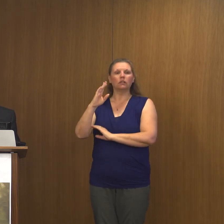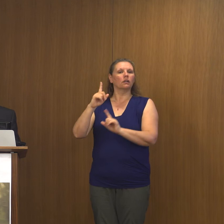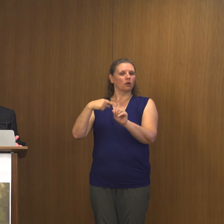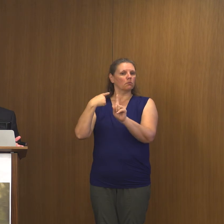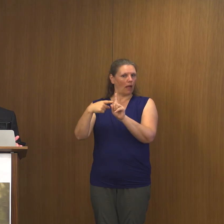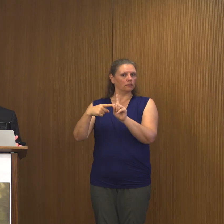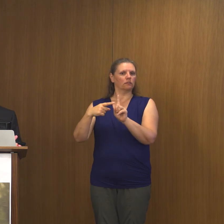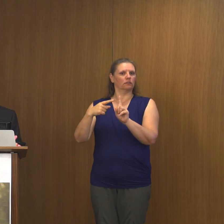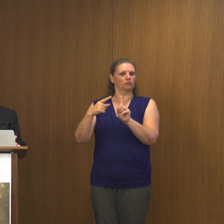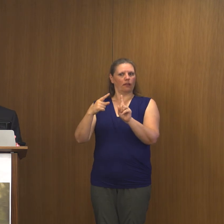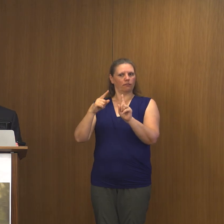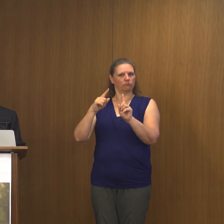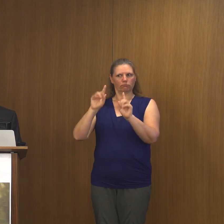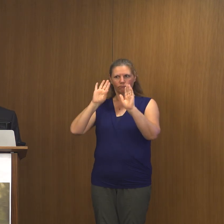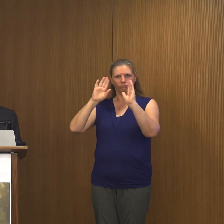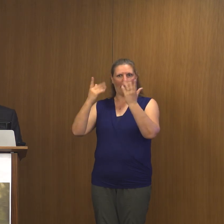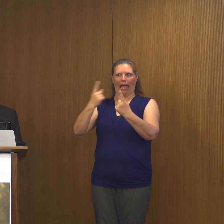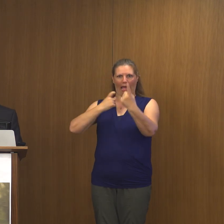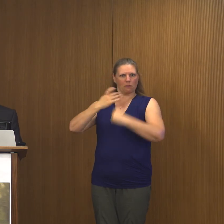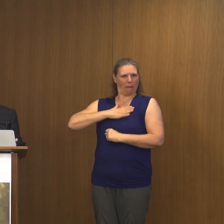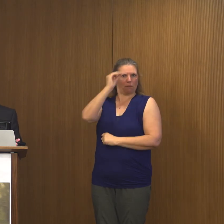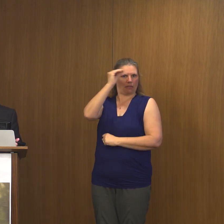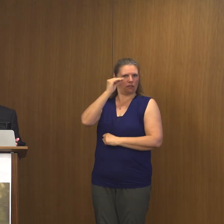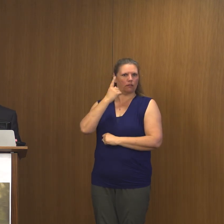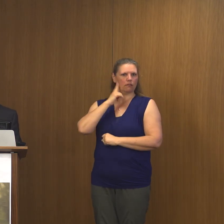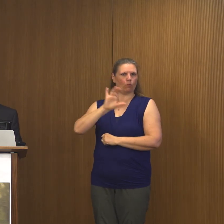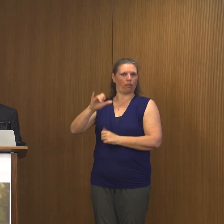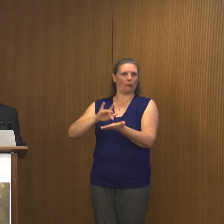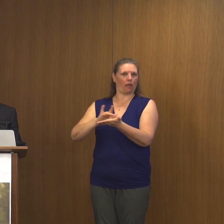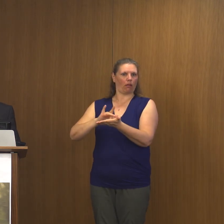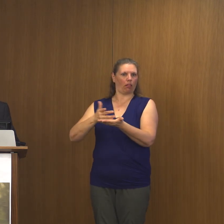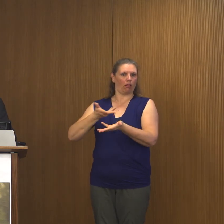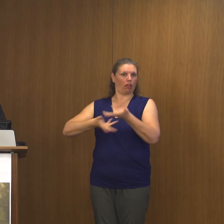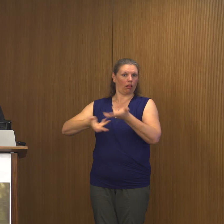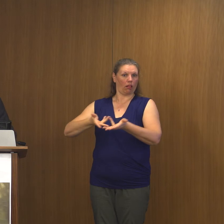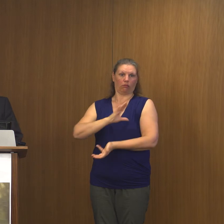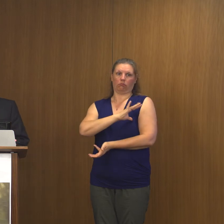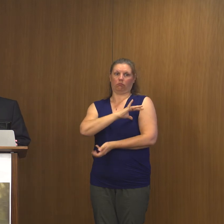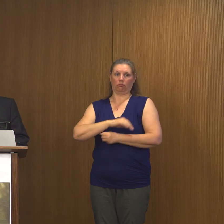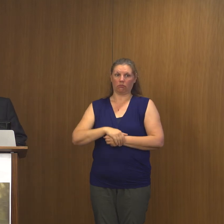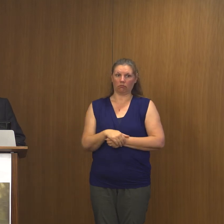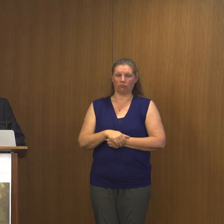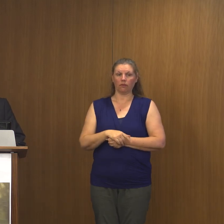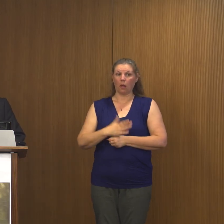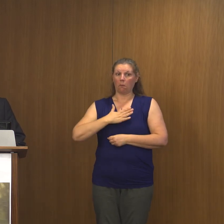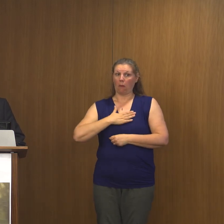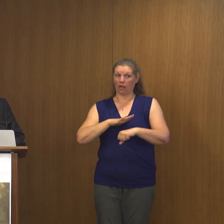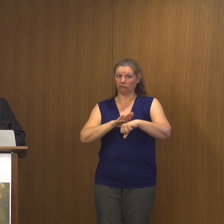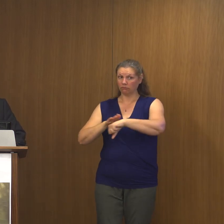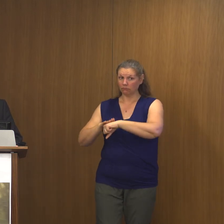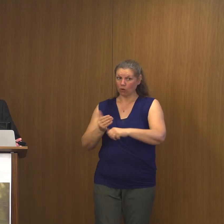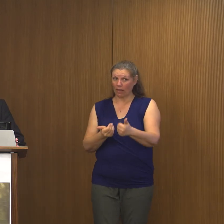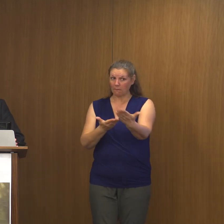me as the youth to engage and have a say in my care. And that was huge. If I could recommend anything, it would definitely be